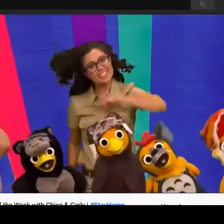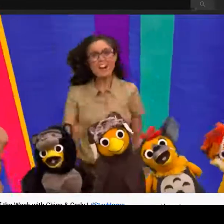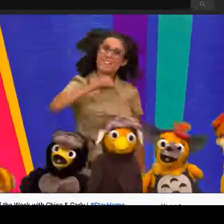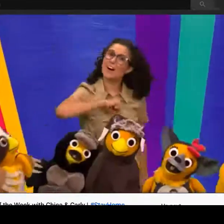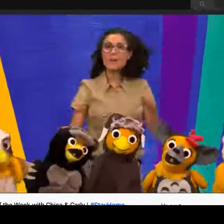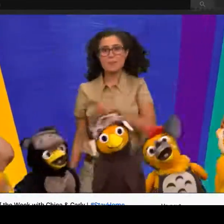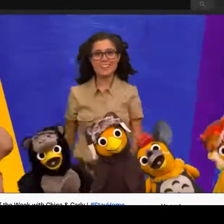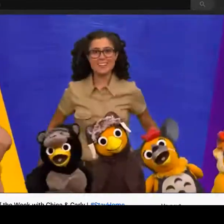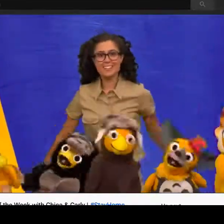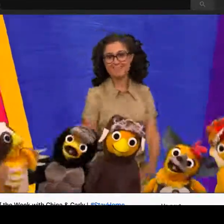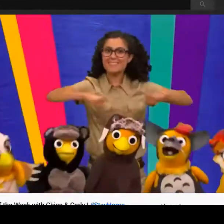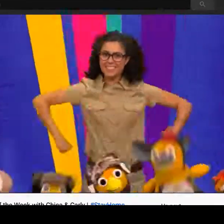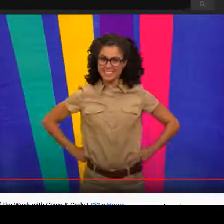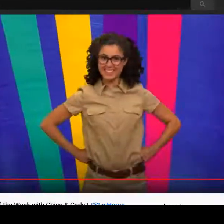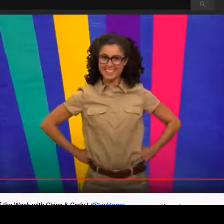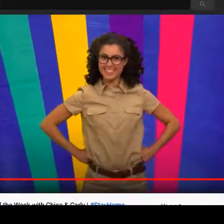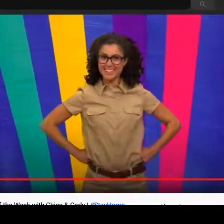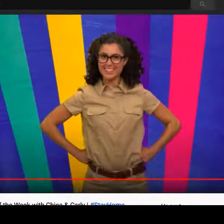Days of the week.